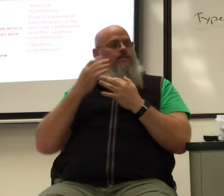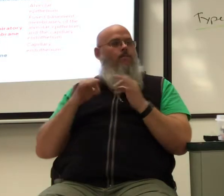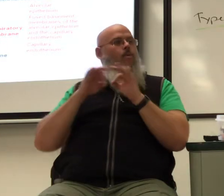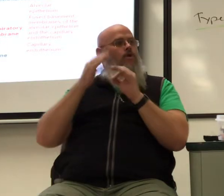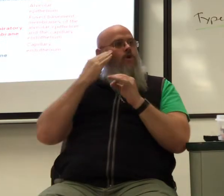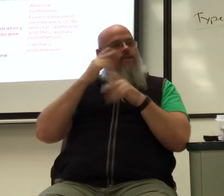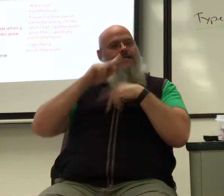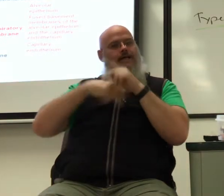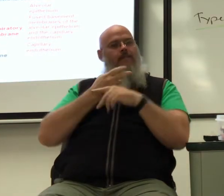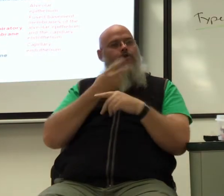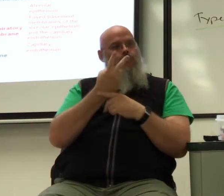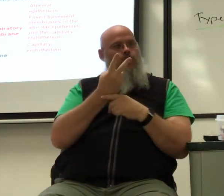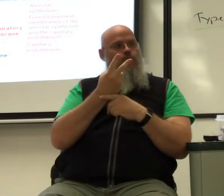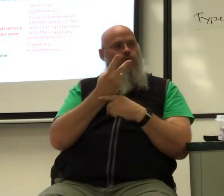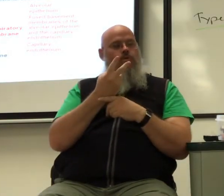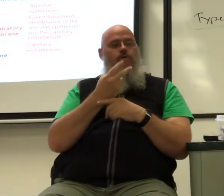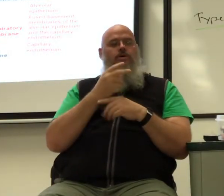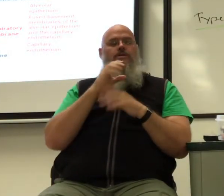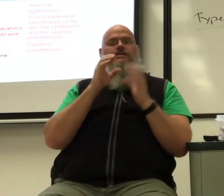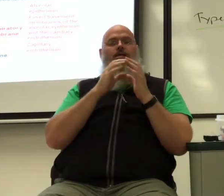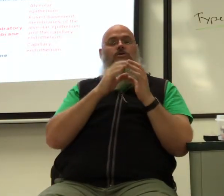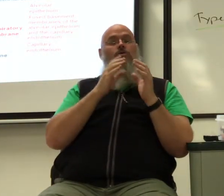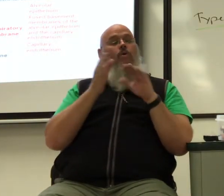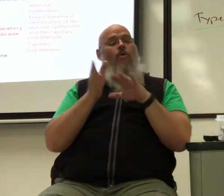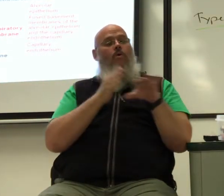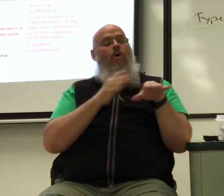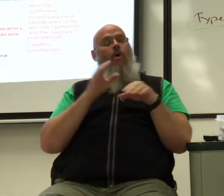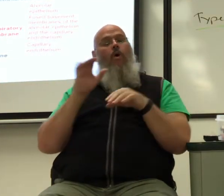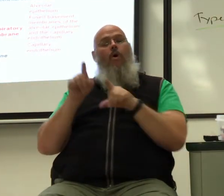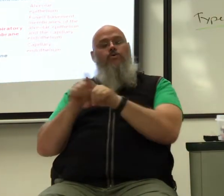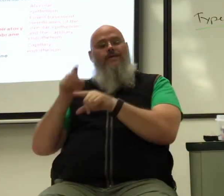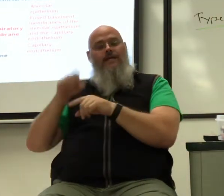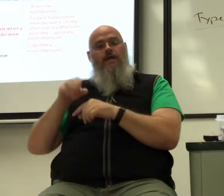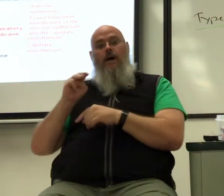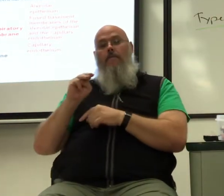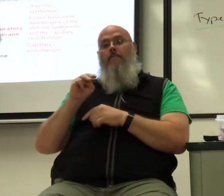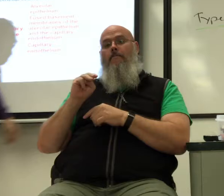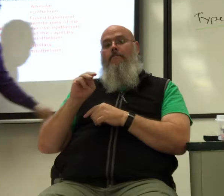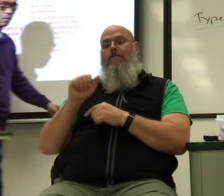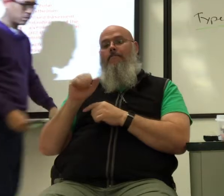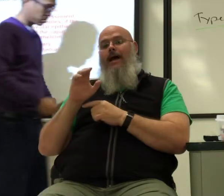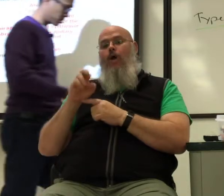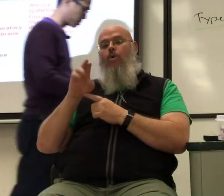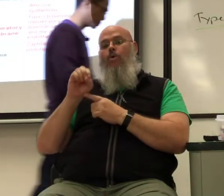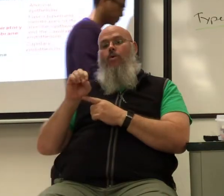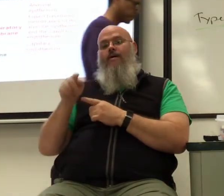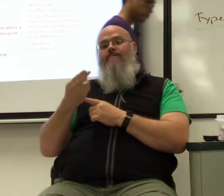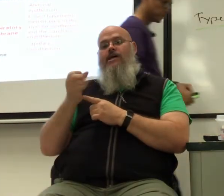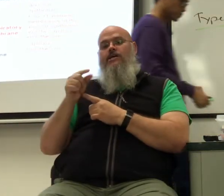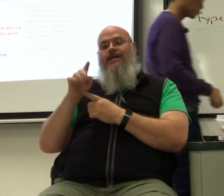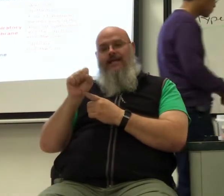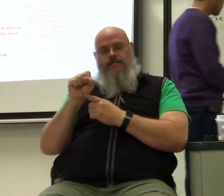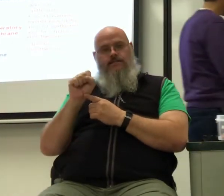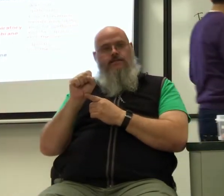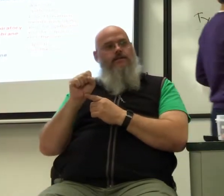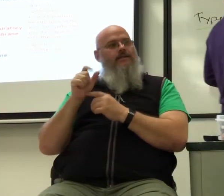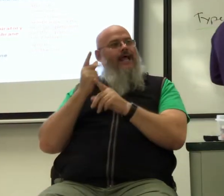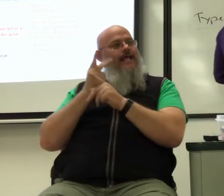also need to know the macrophages, right there, colored purple, keep things sterile.